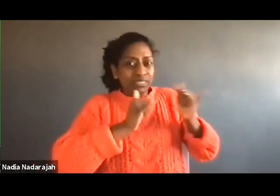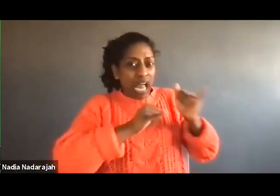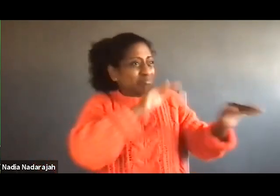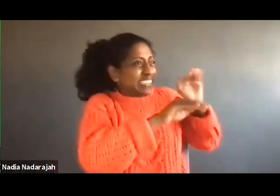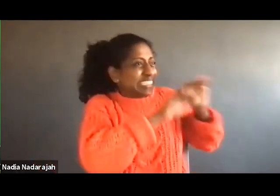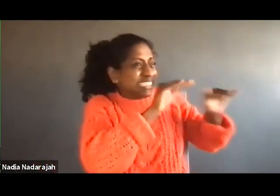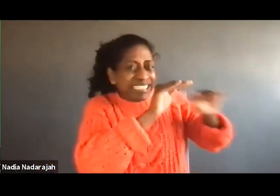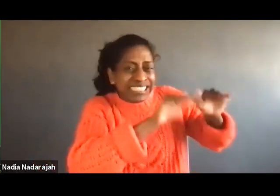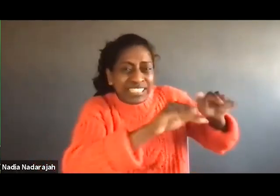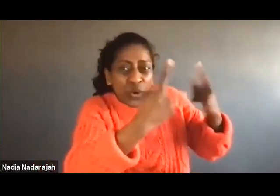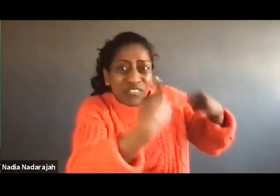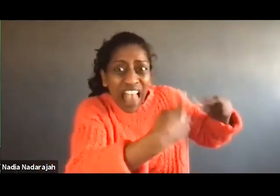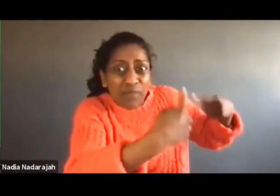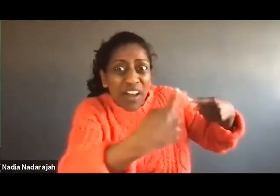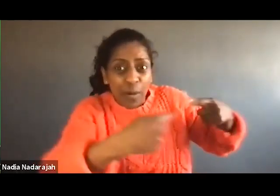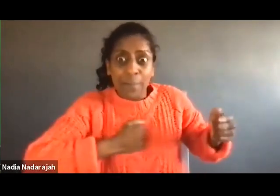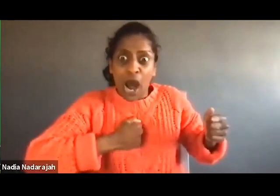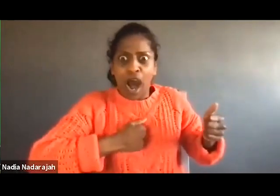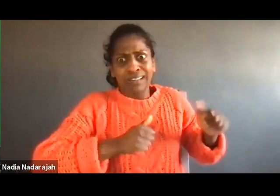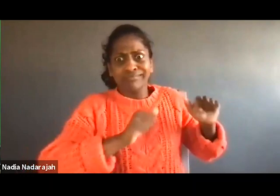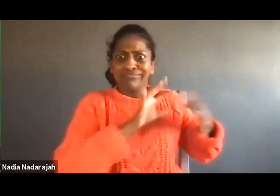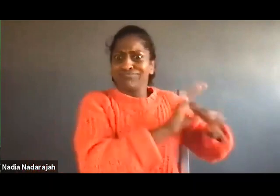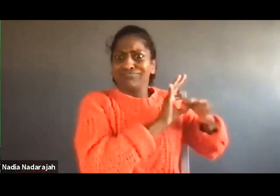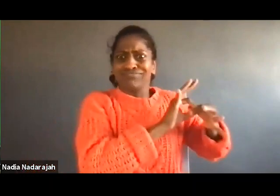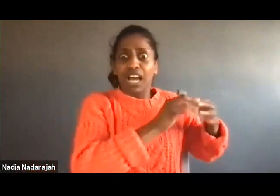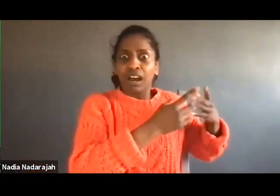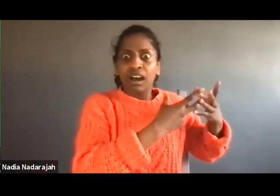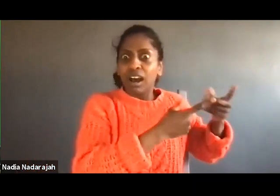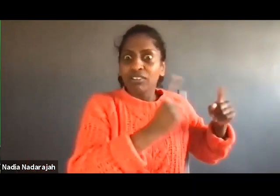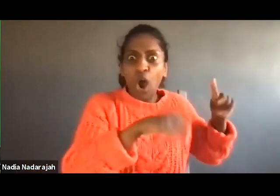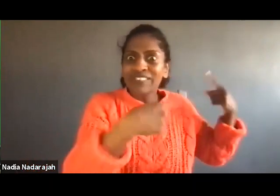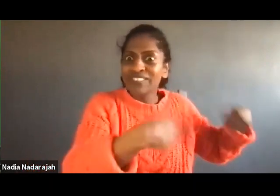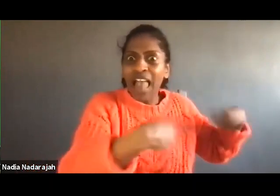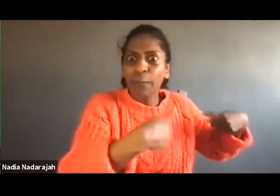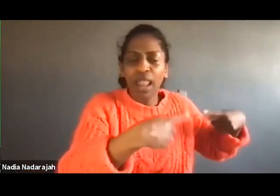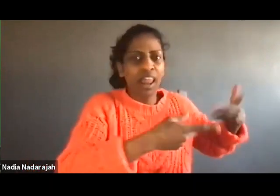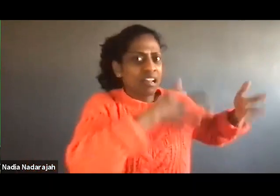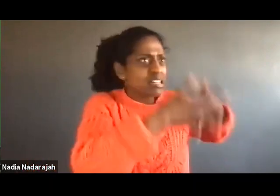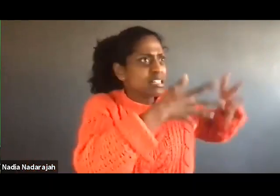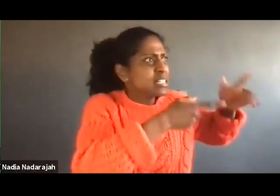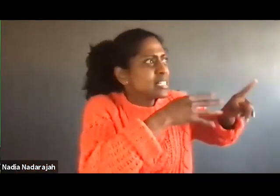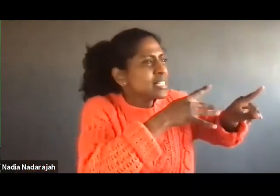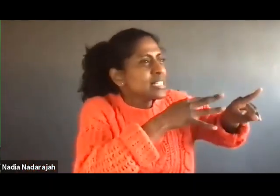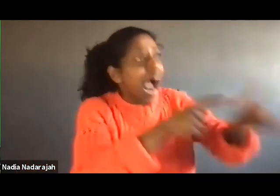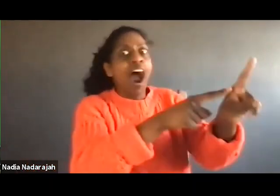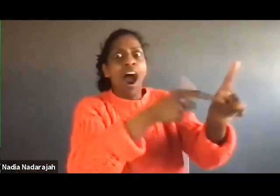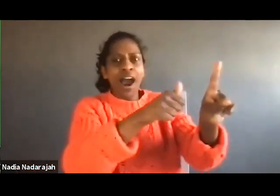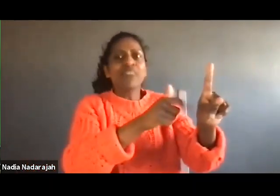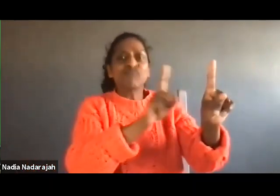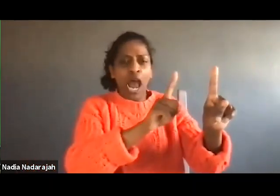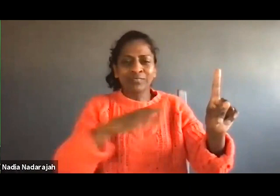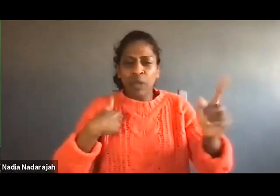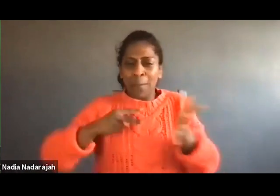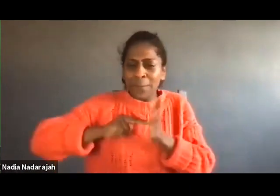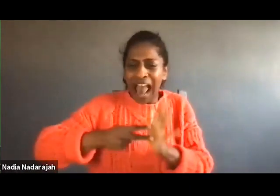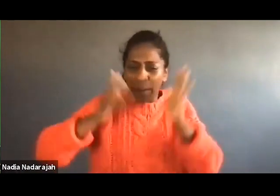than using random interpreters I've never met. So to have a small group of really skilled interpreters that I trust has been really, really